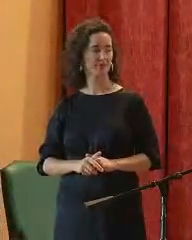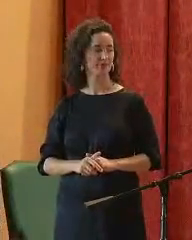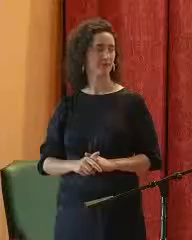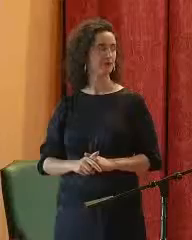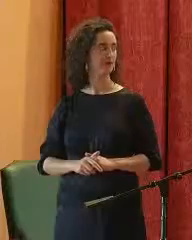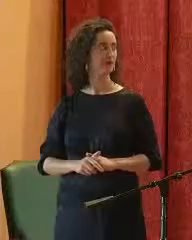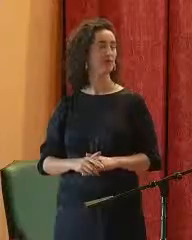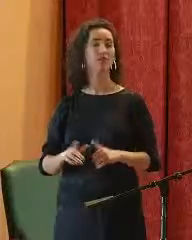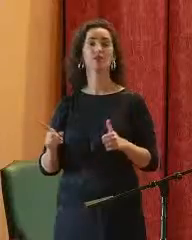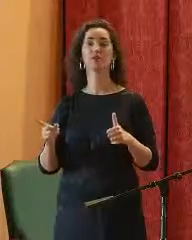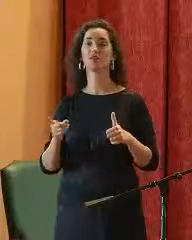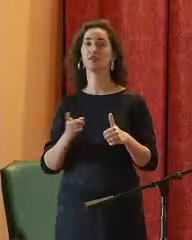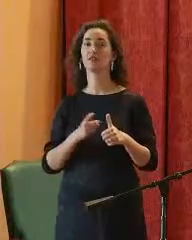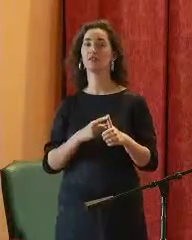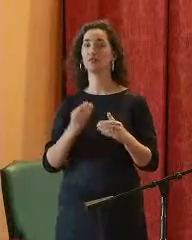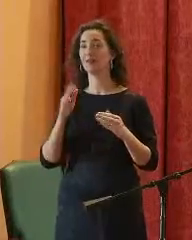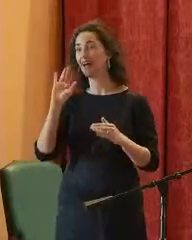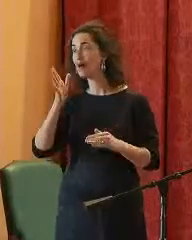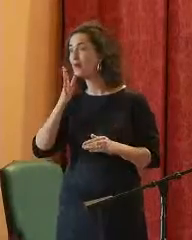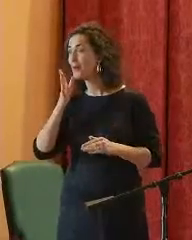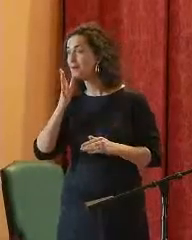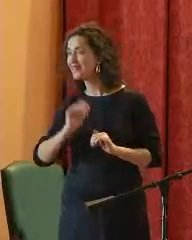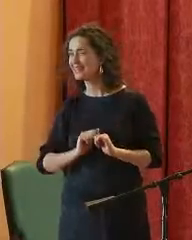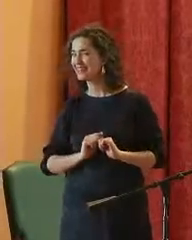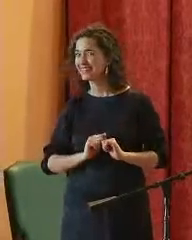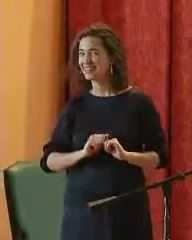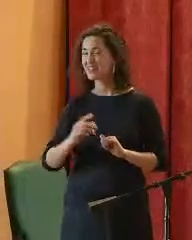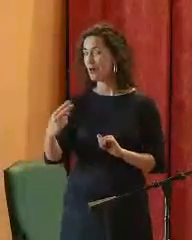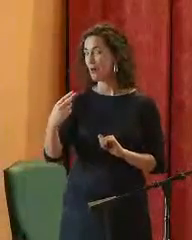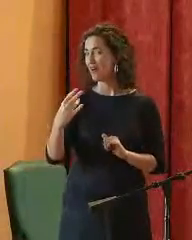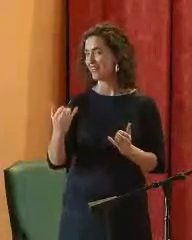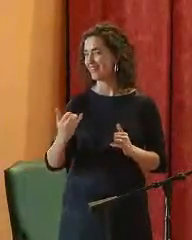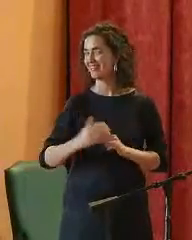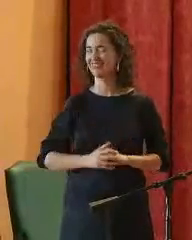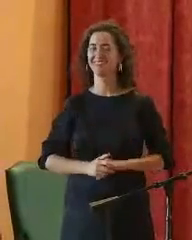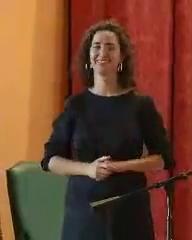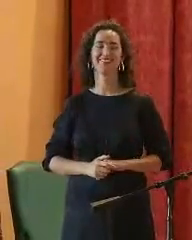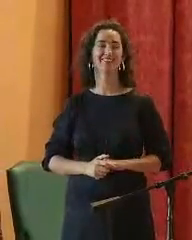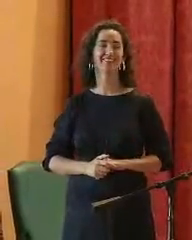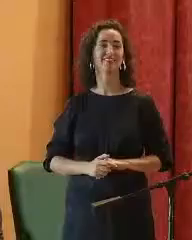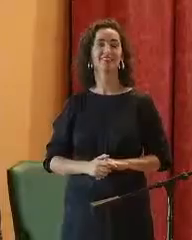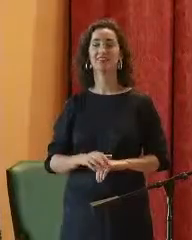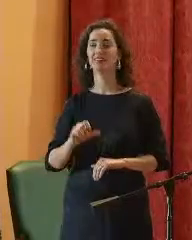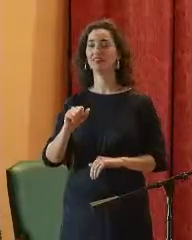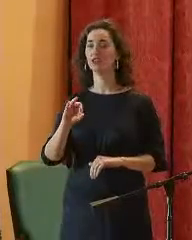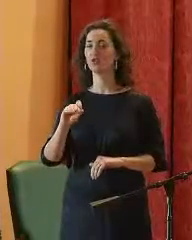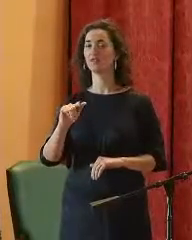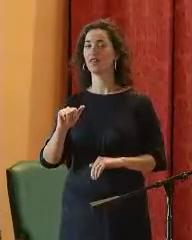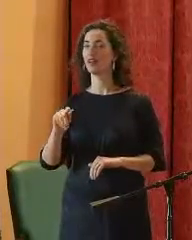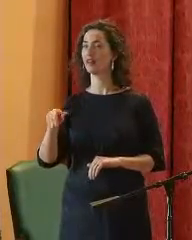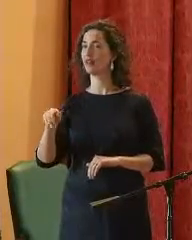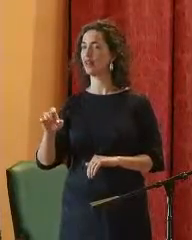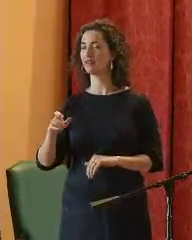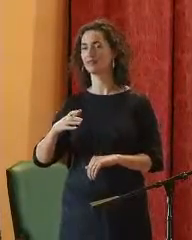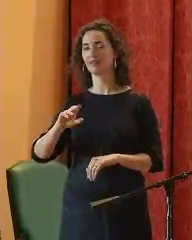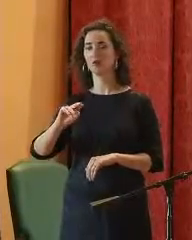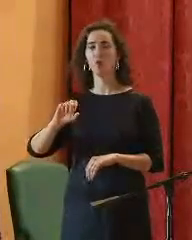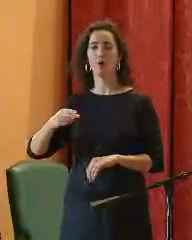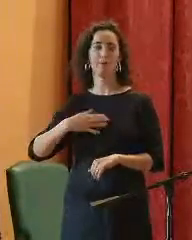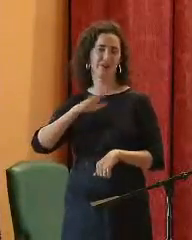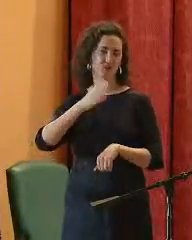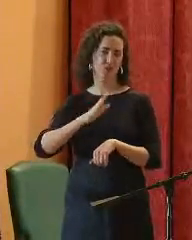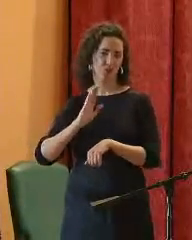So at first I want to say hi, Mom, because she's watching at home, and Sophia, Kate, and Noah, my son and daughter.